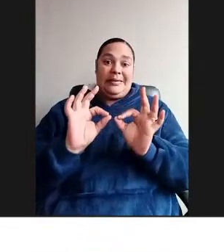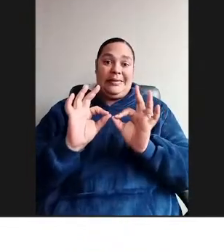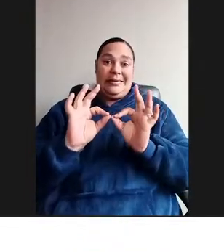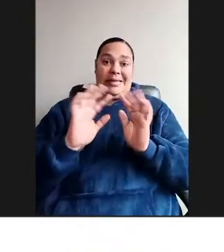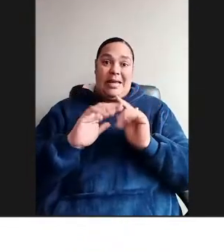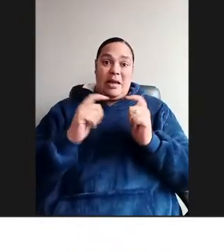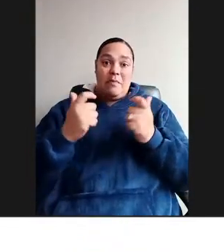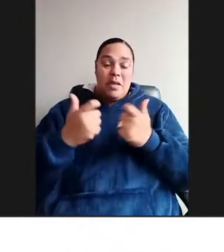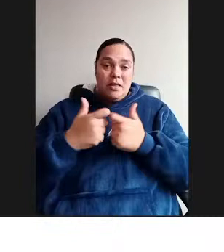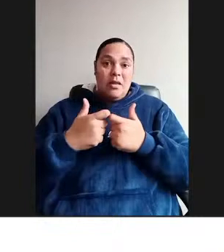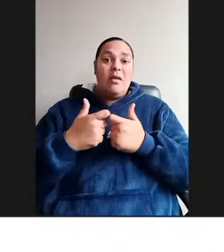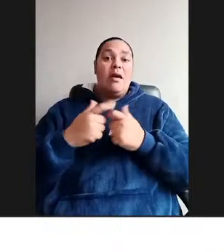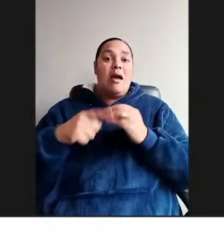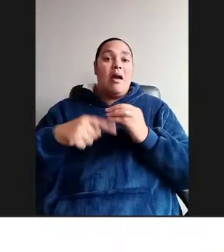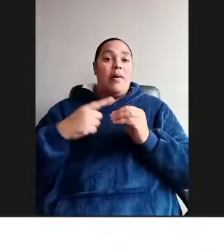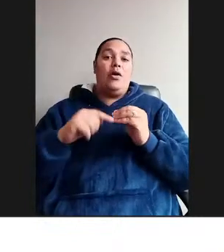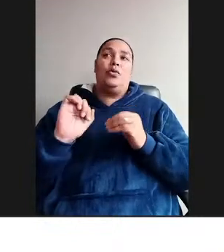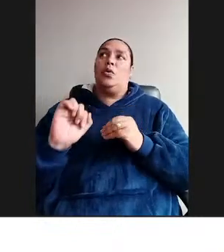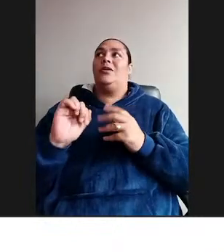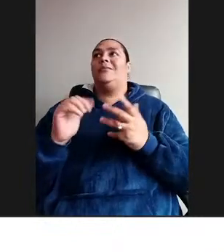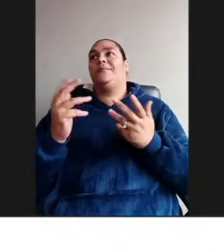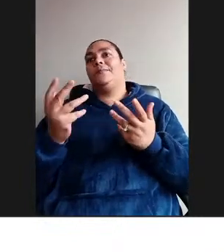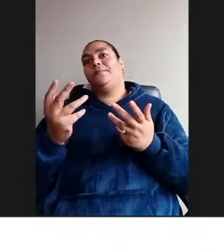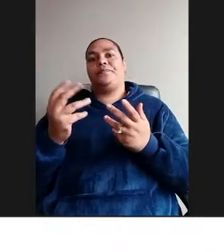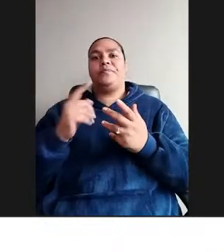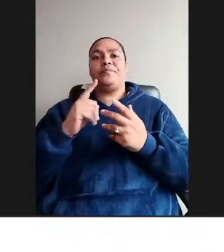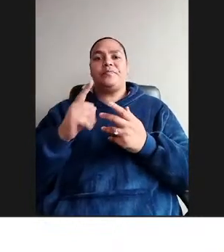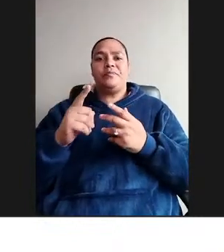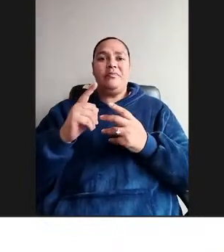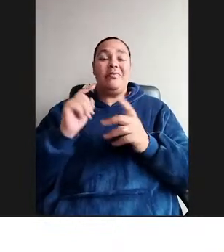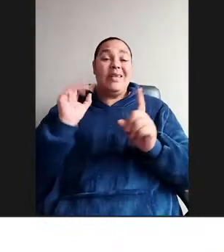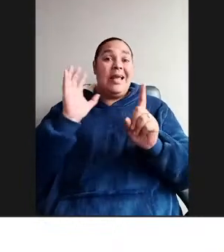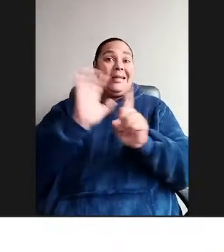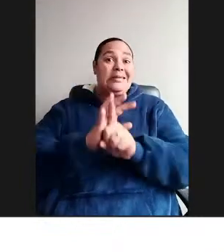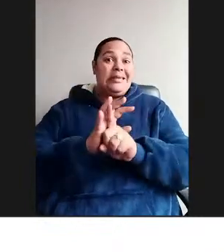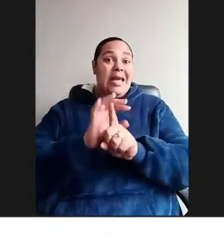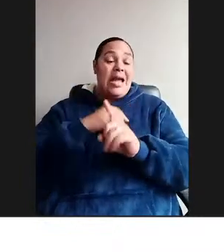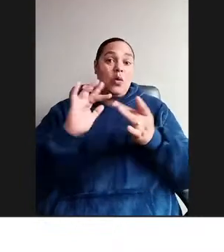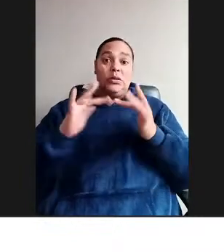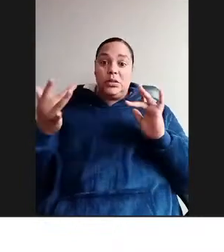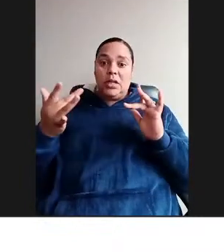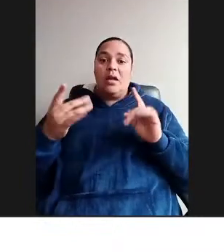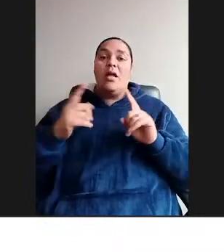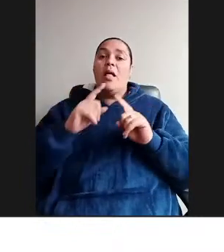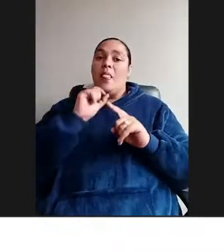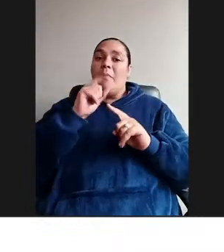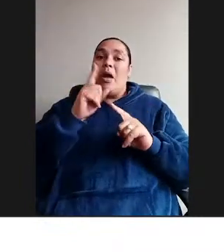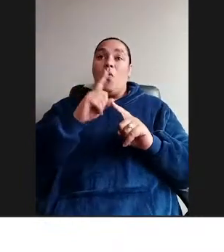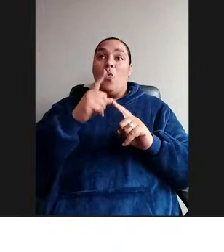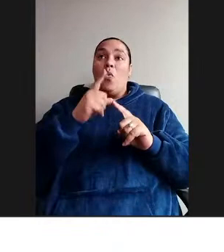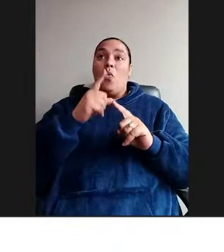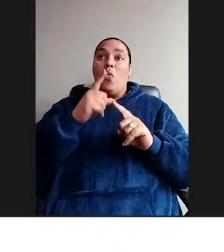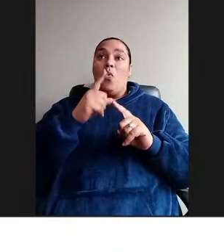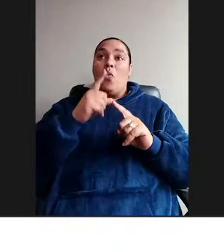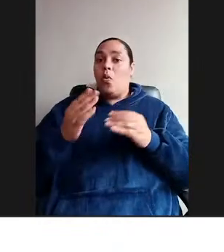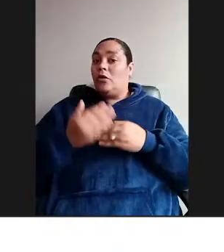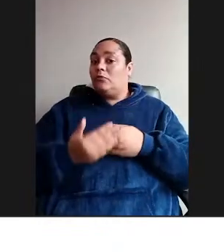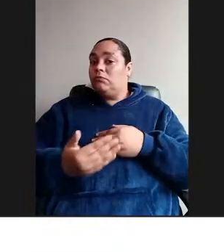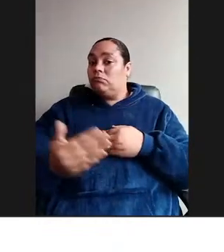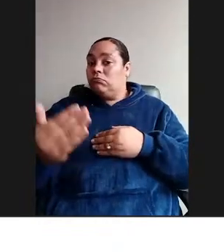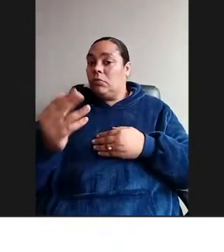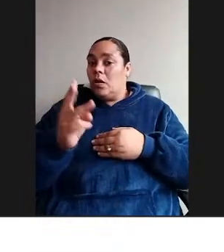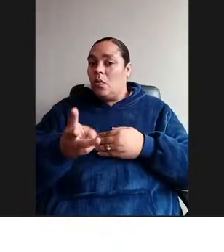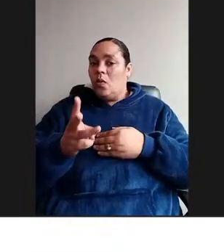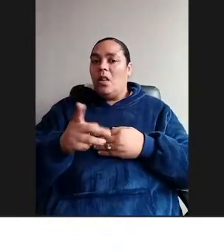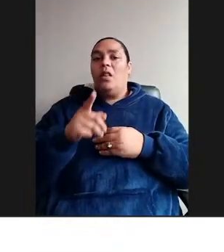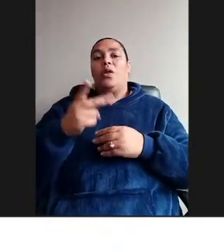the cyber attack and the lessons learned and the way forward, you would also